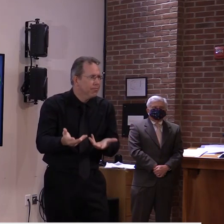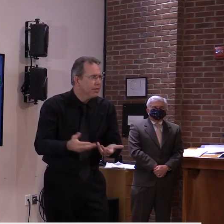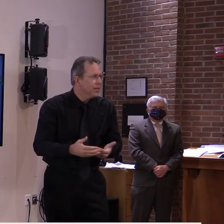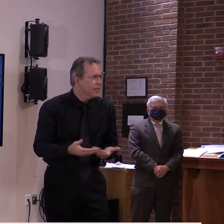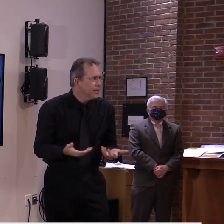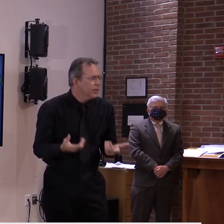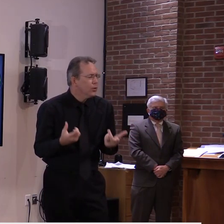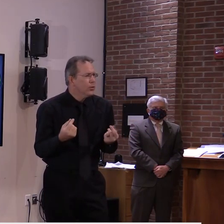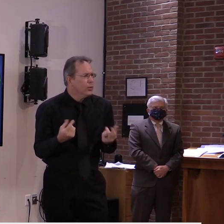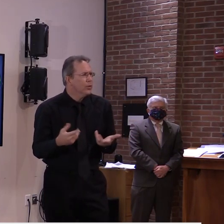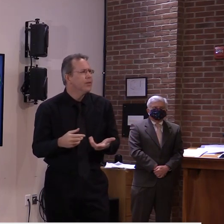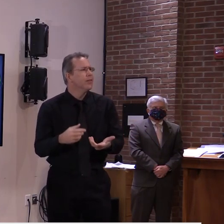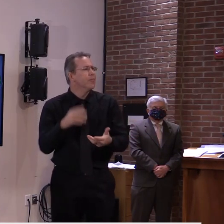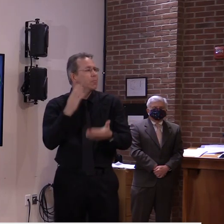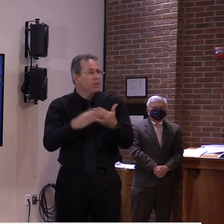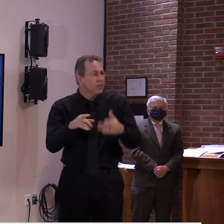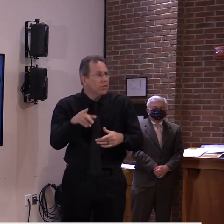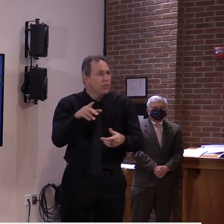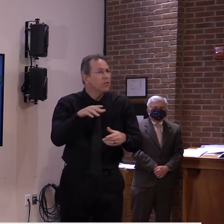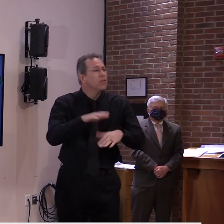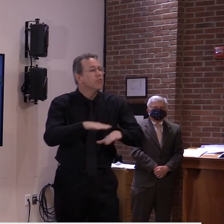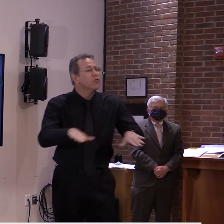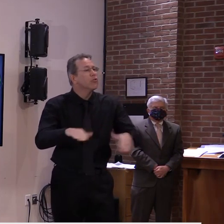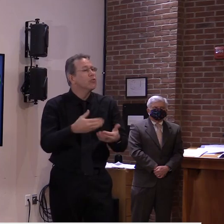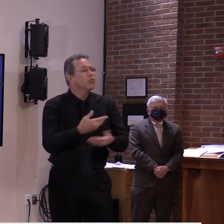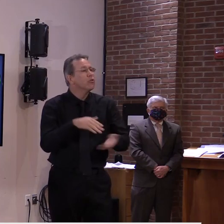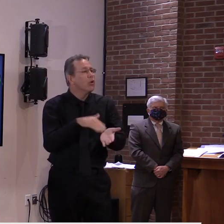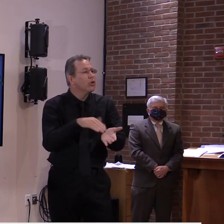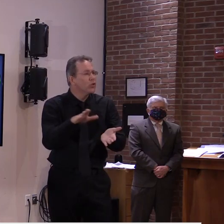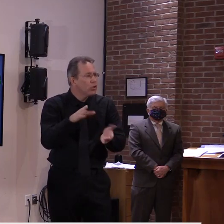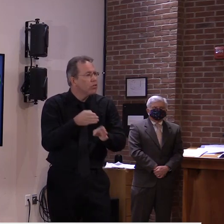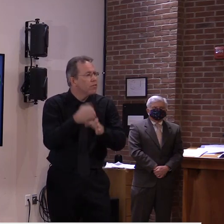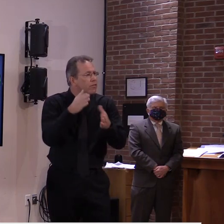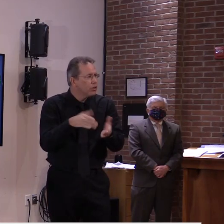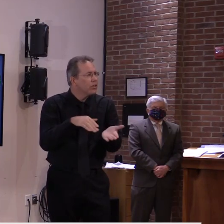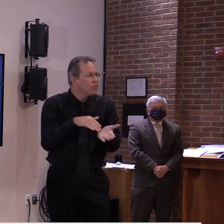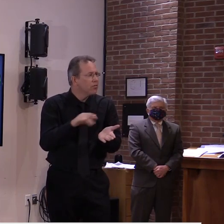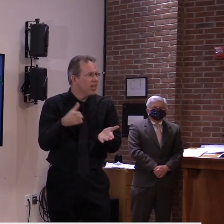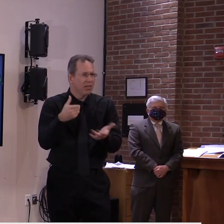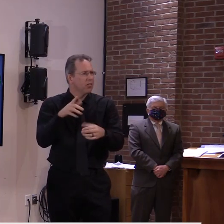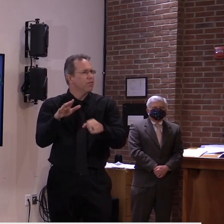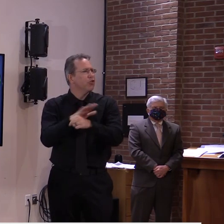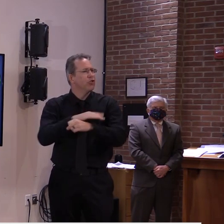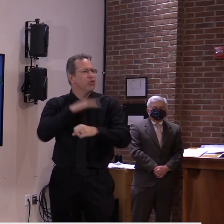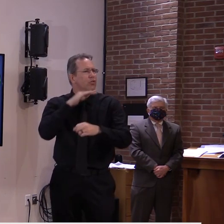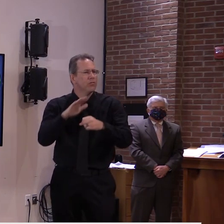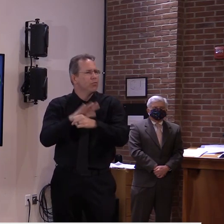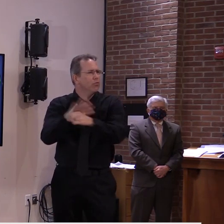their kids to providers, and we've heard that very recently as well.